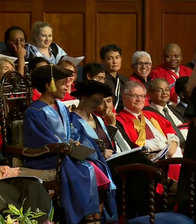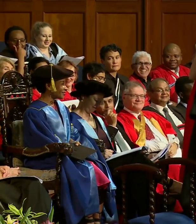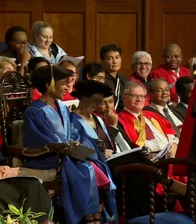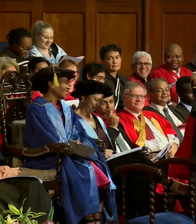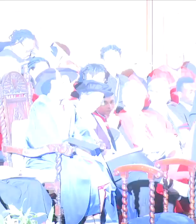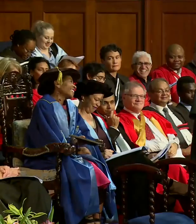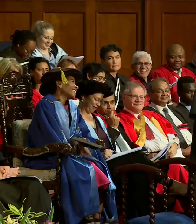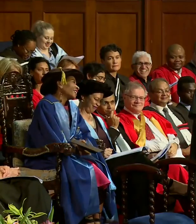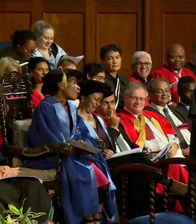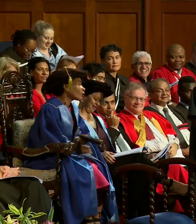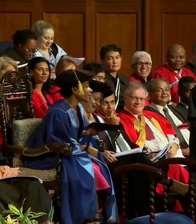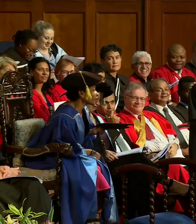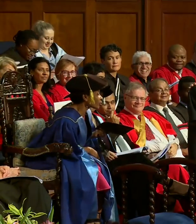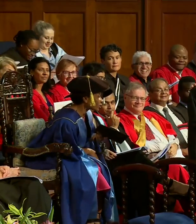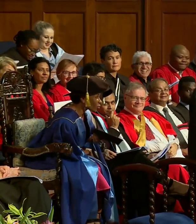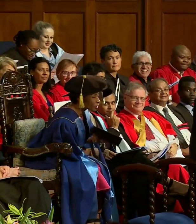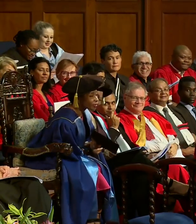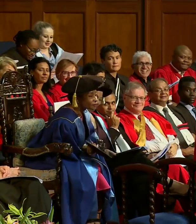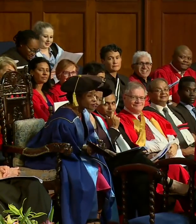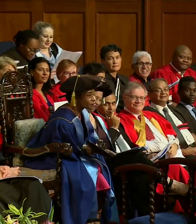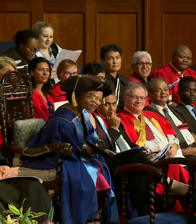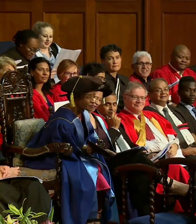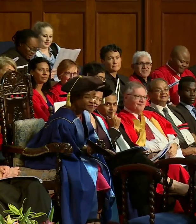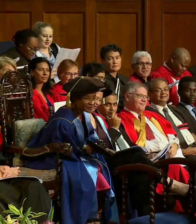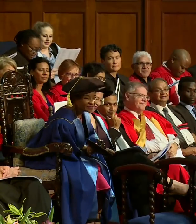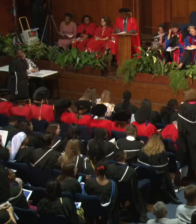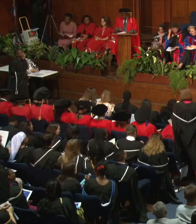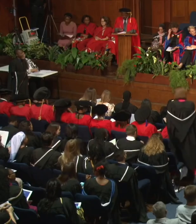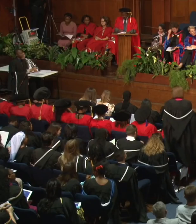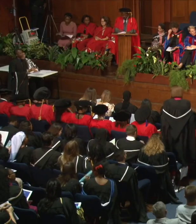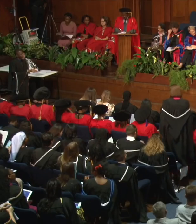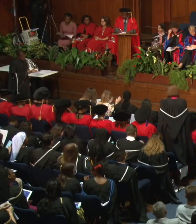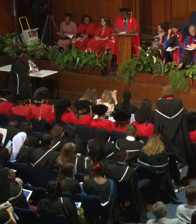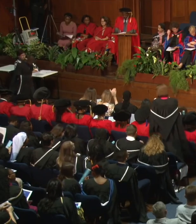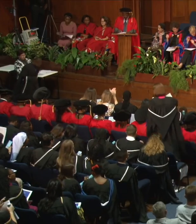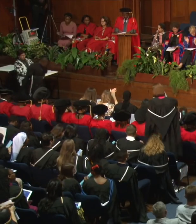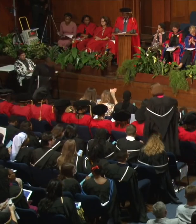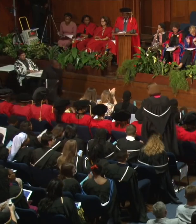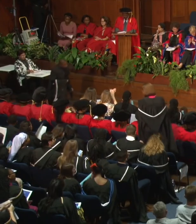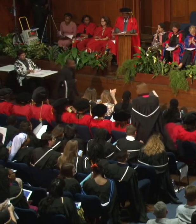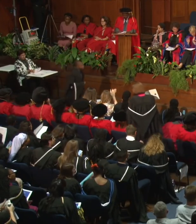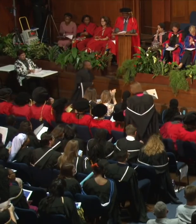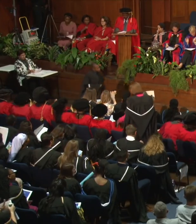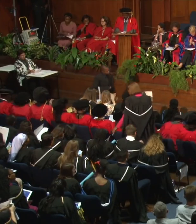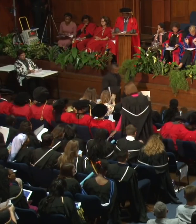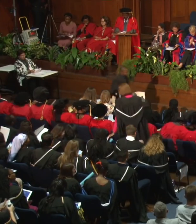For the degree of Master of Laws in Labor Law, Sifiso Novela.